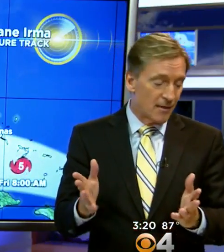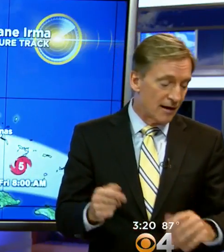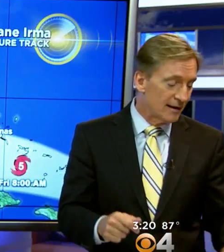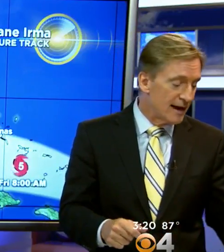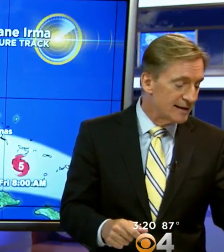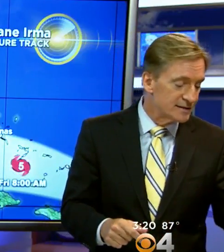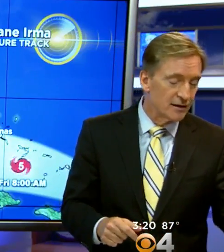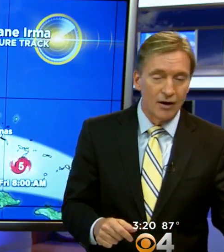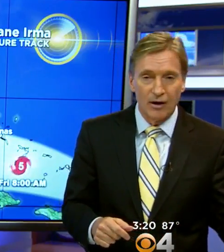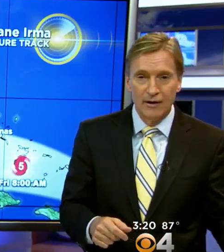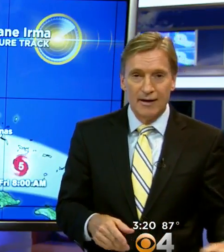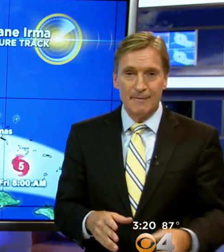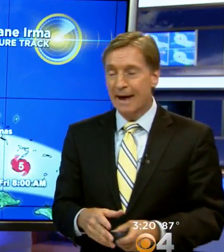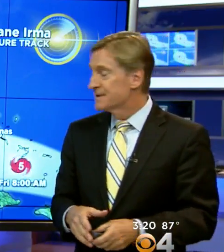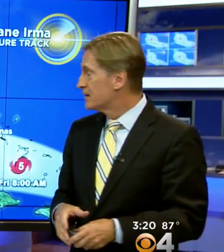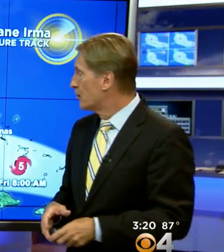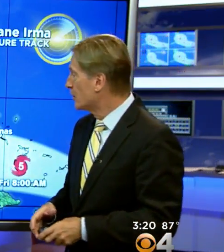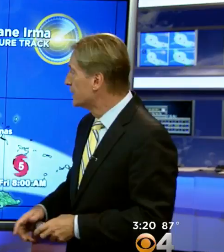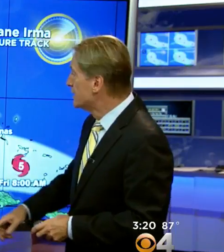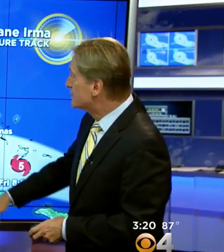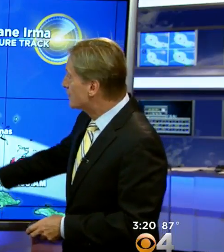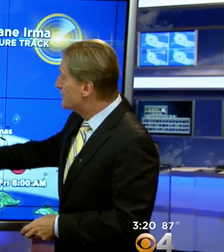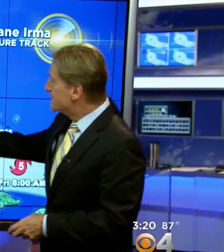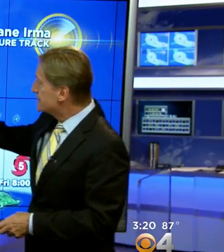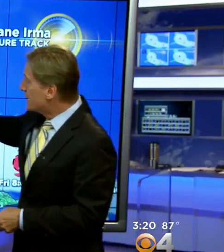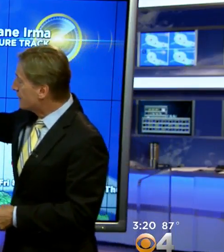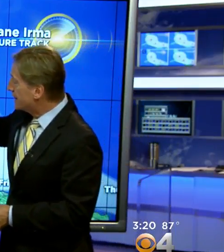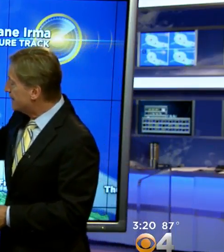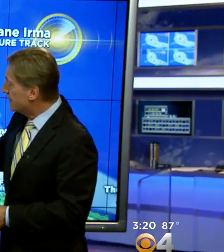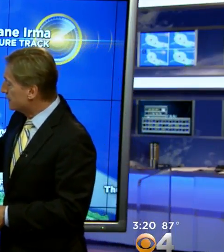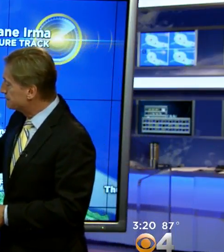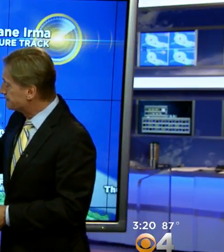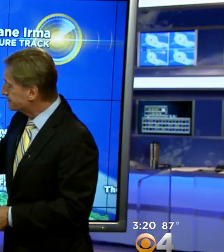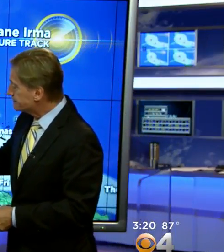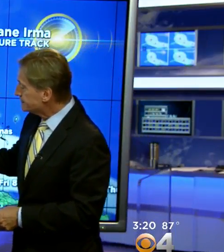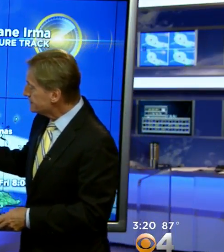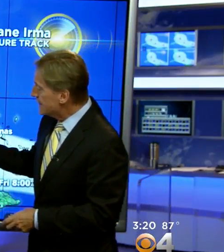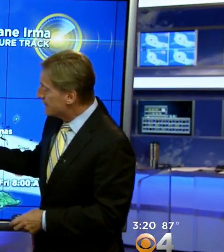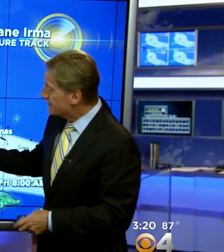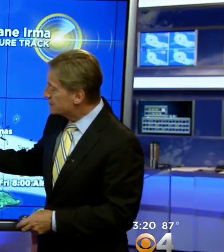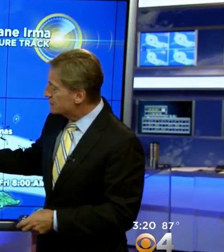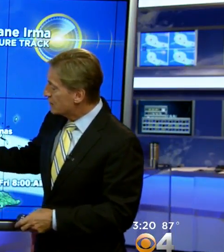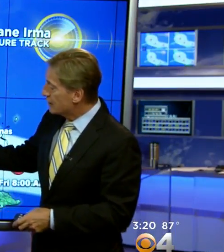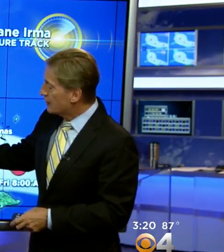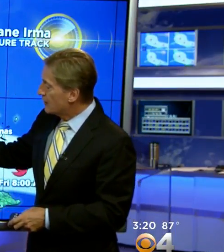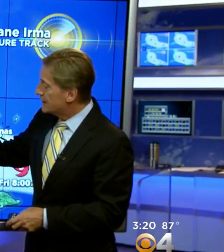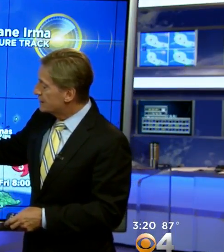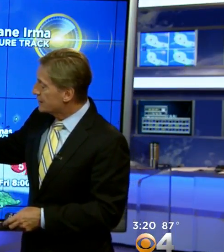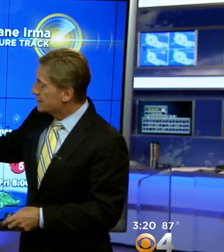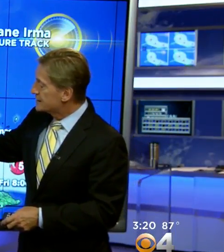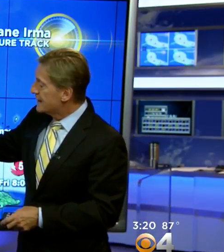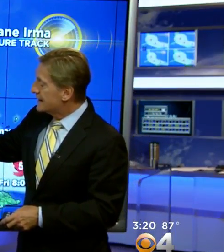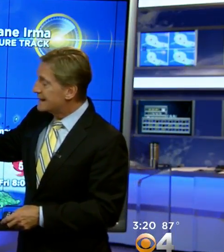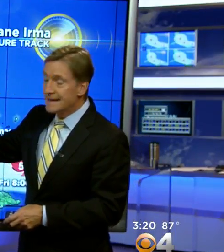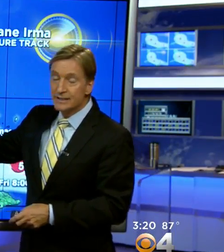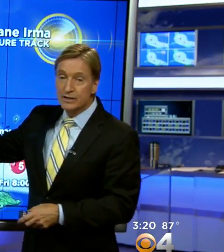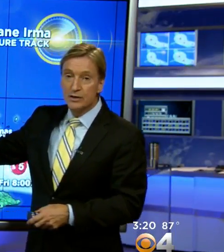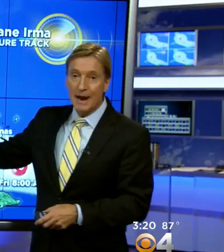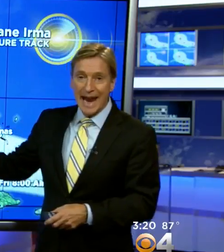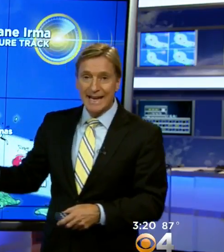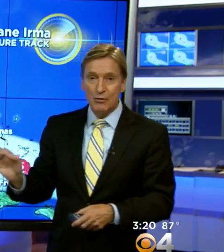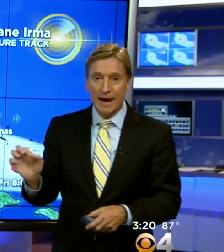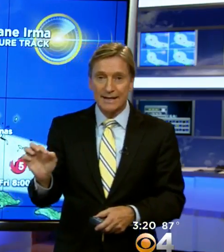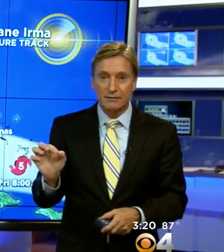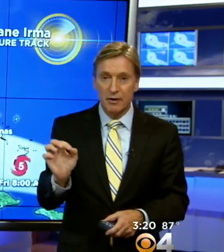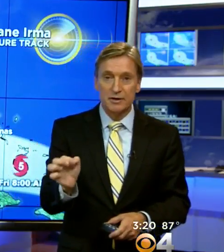It's a line that's on all maps of the world. So this line right here, if the storm, when it turns, gets